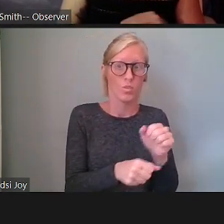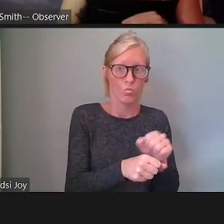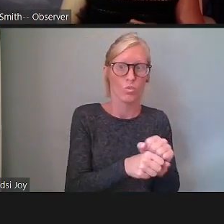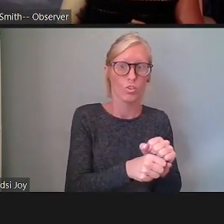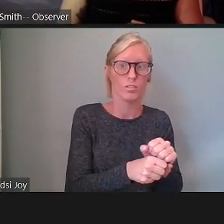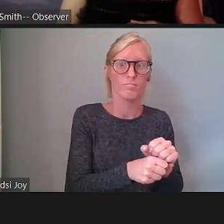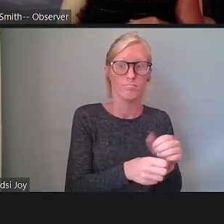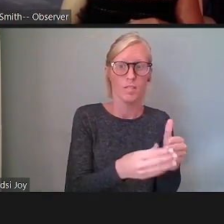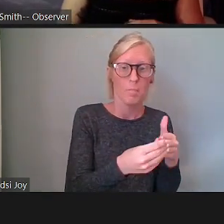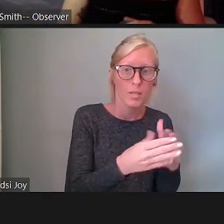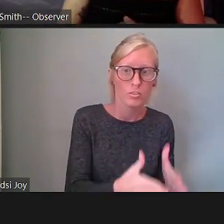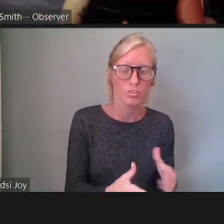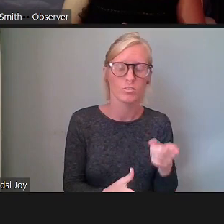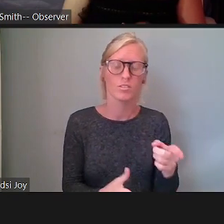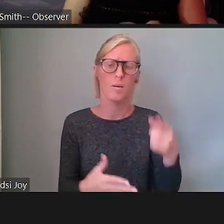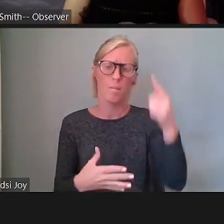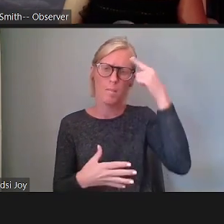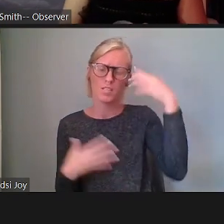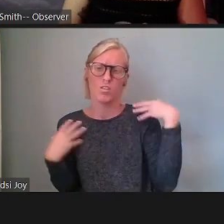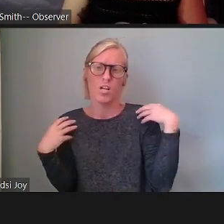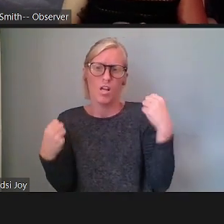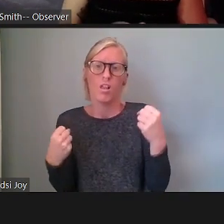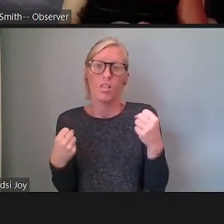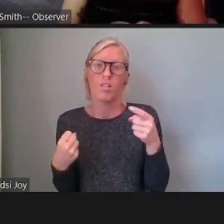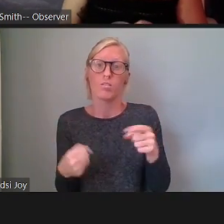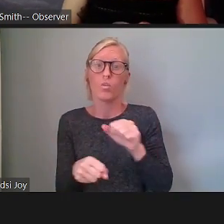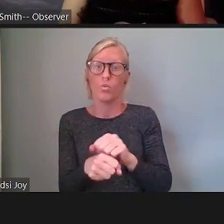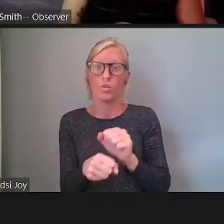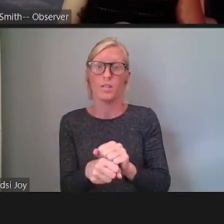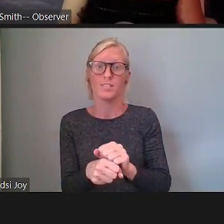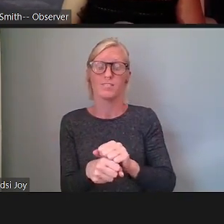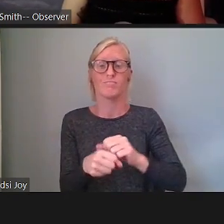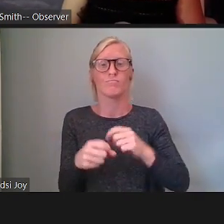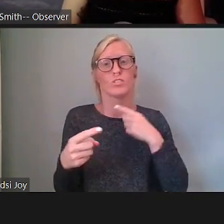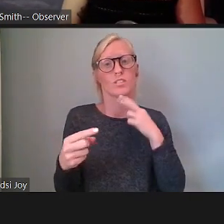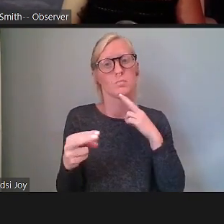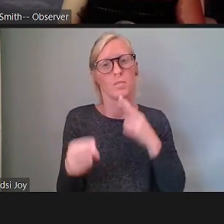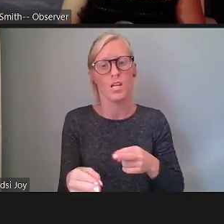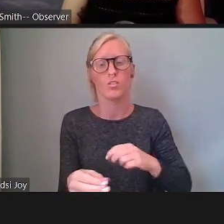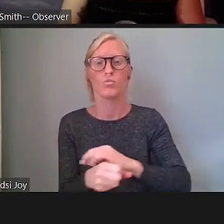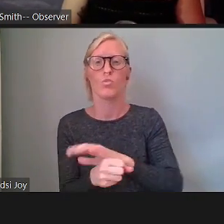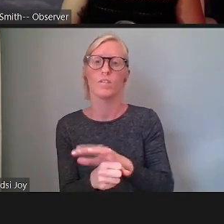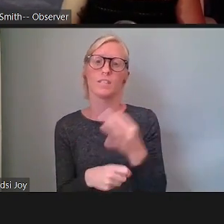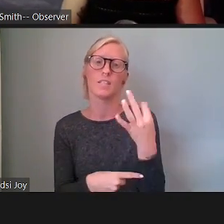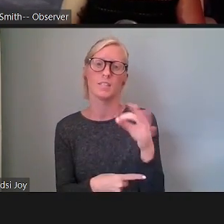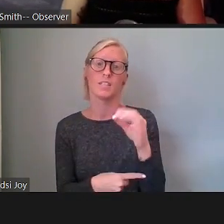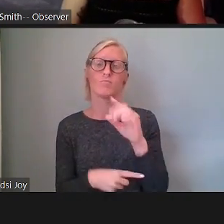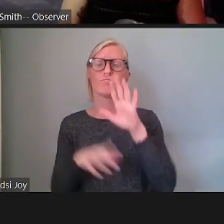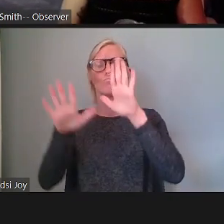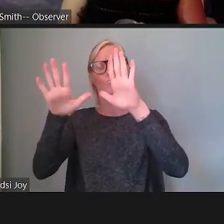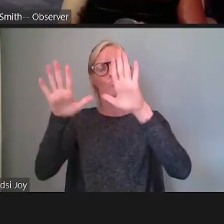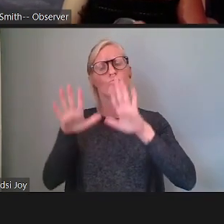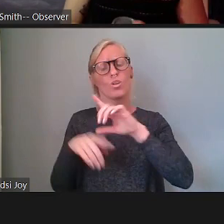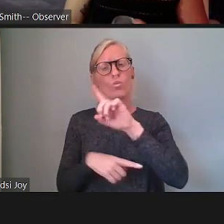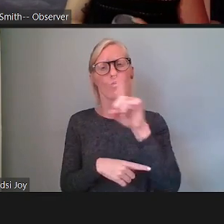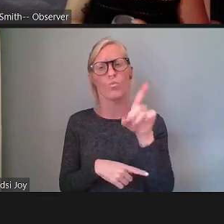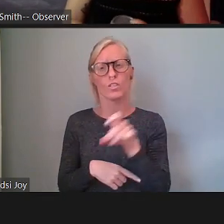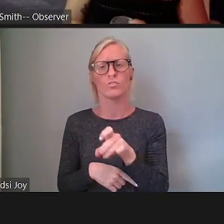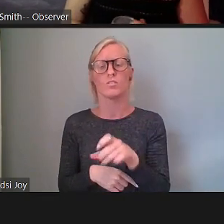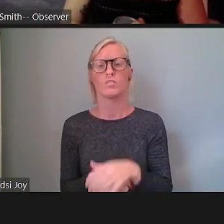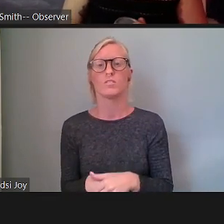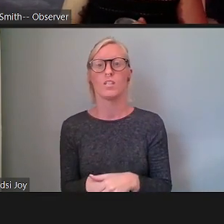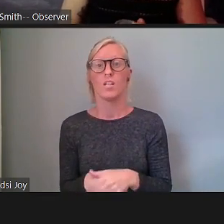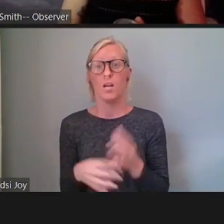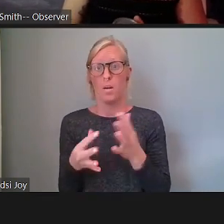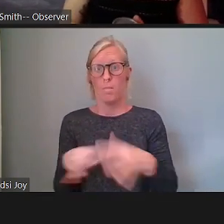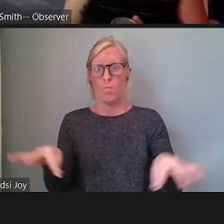mental health in the workplace in relation to COVID-19? Yeah, great question, Carlos. So again, what's important in the